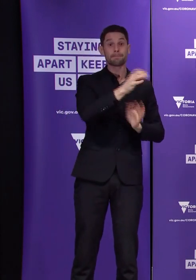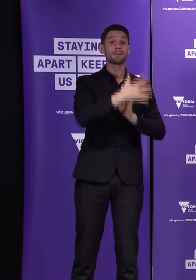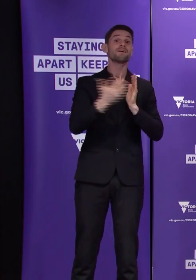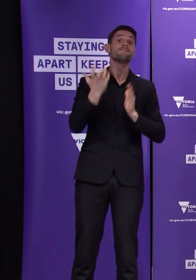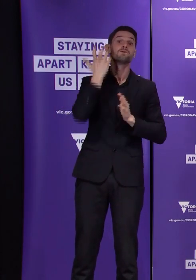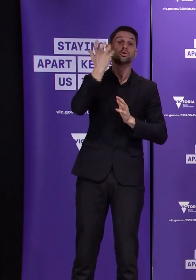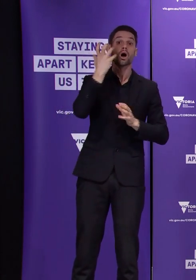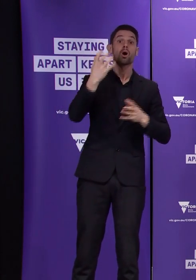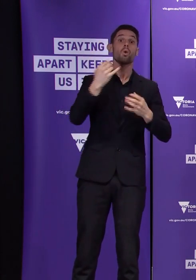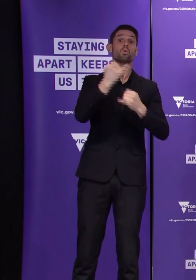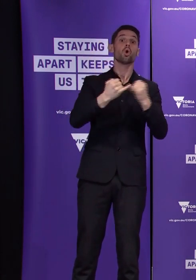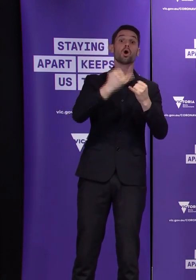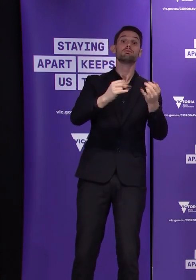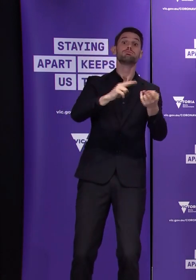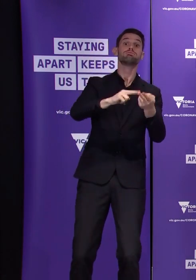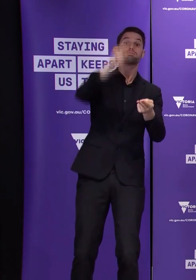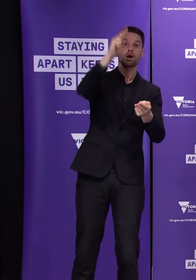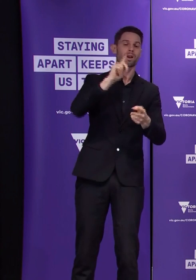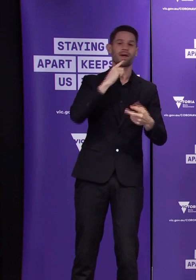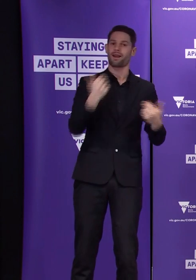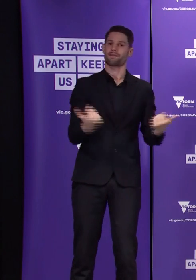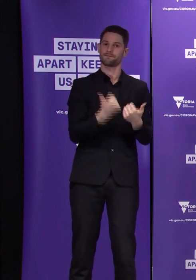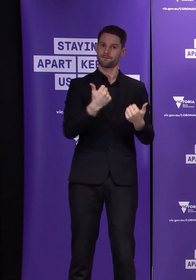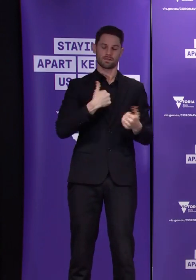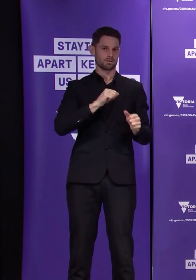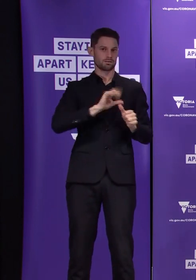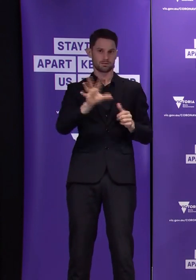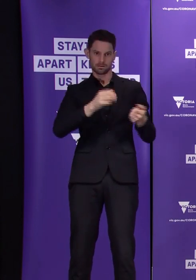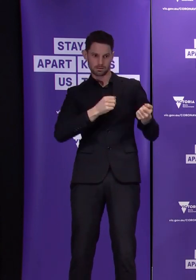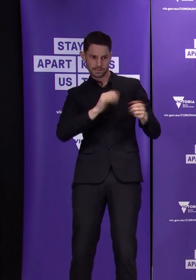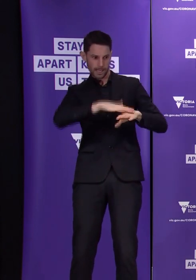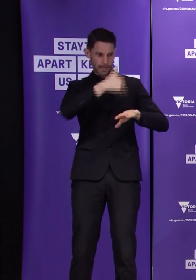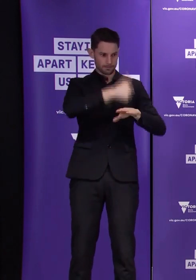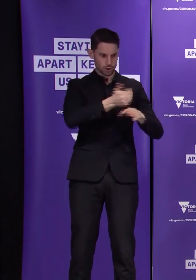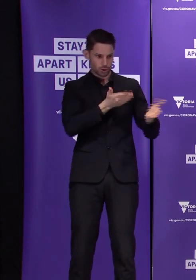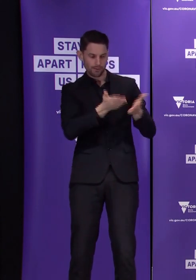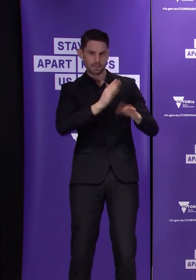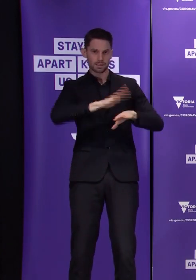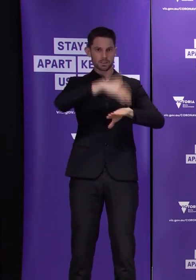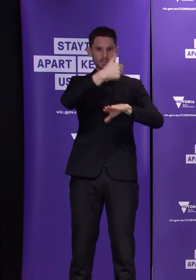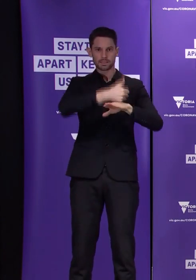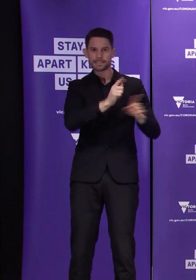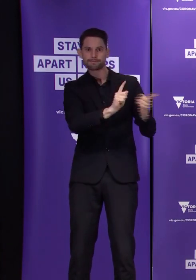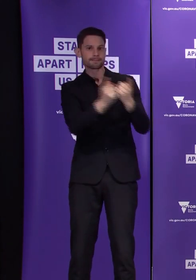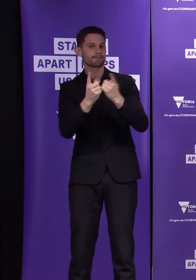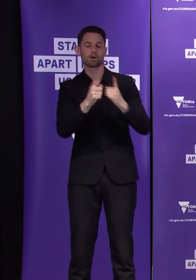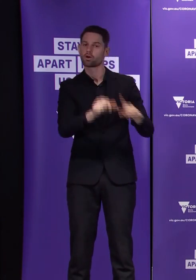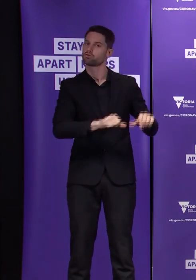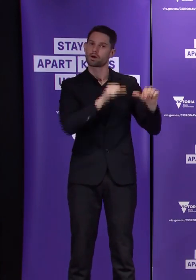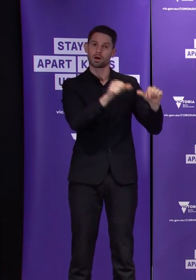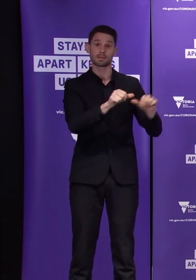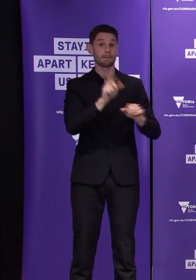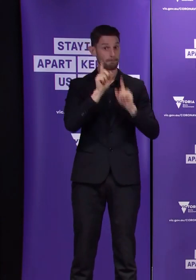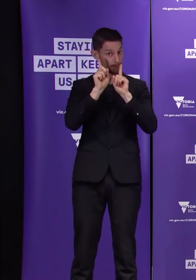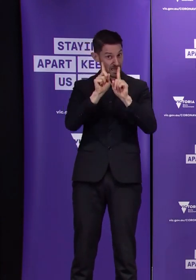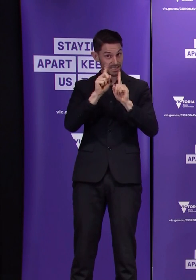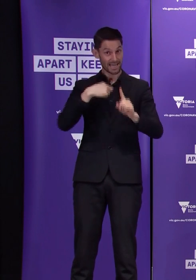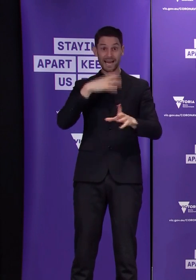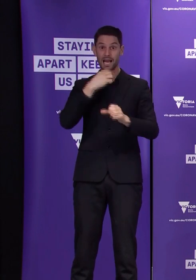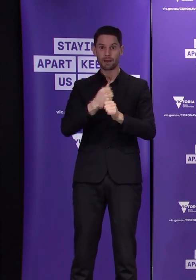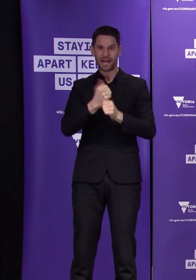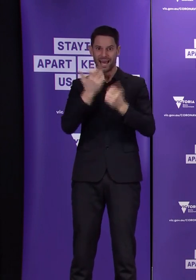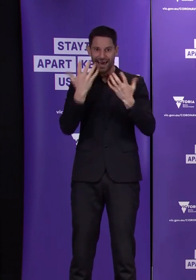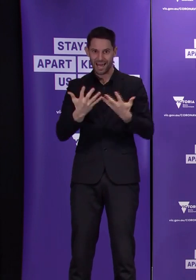ahead. But of course, this is an environment that we are monitoring really closely, and if we begin to see